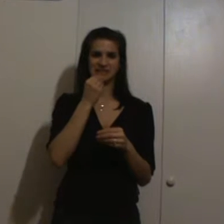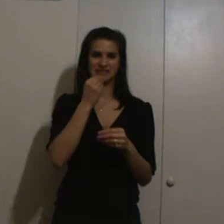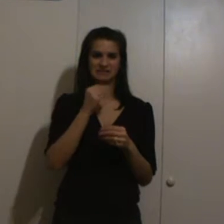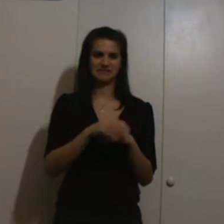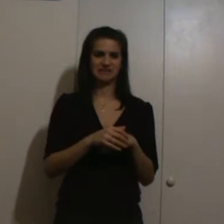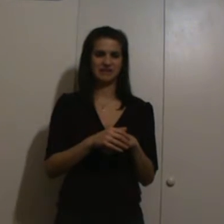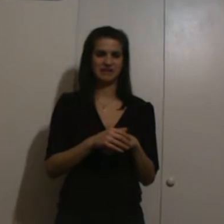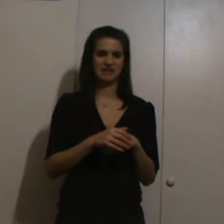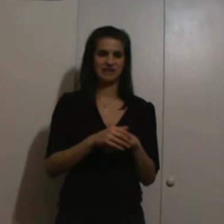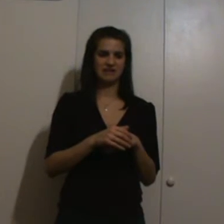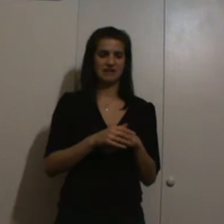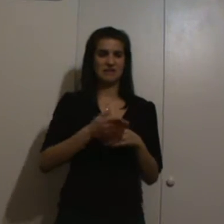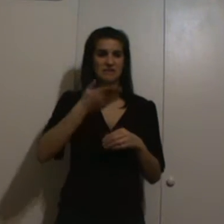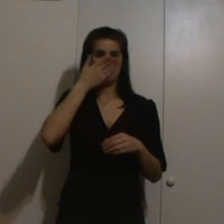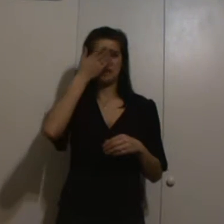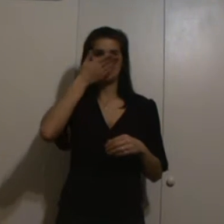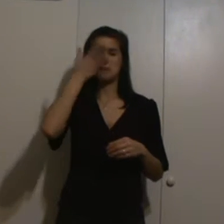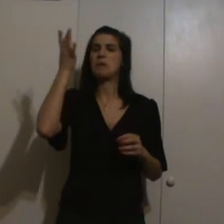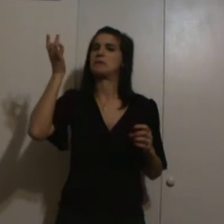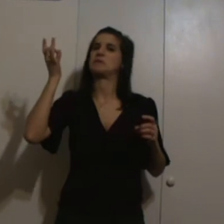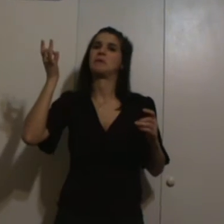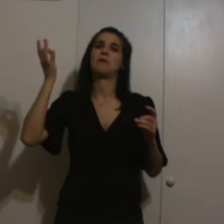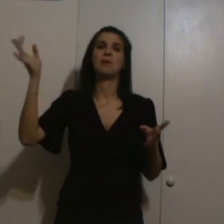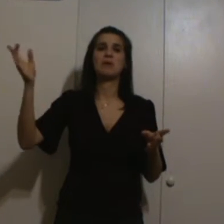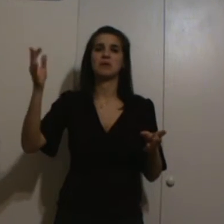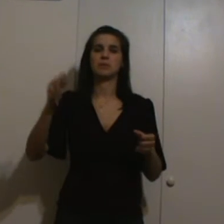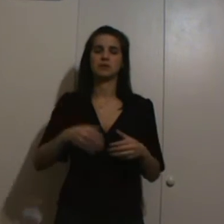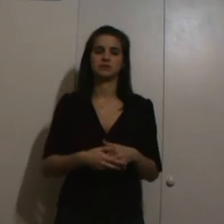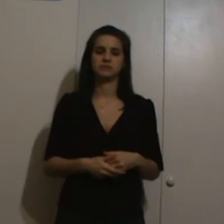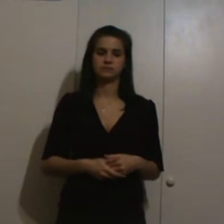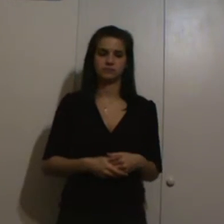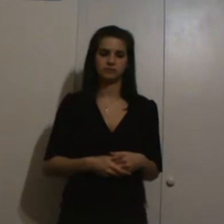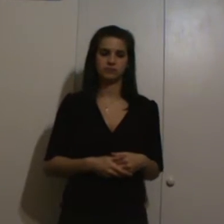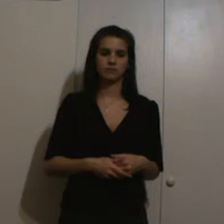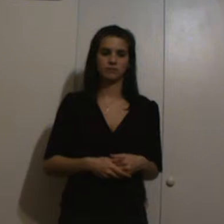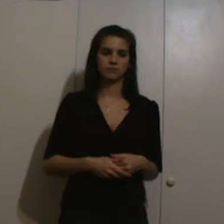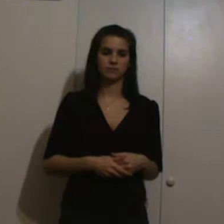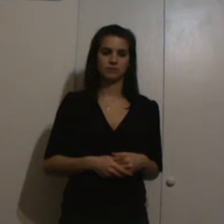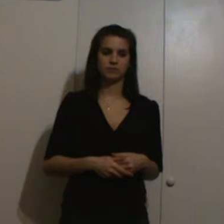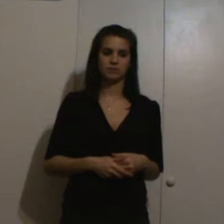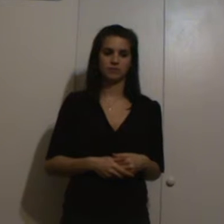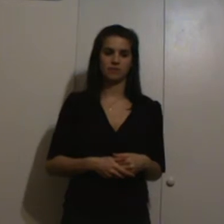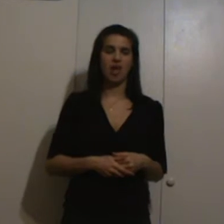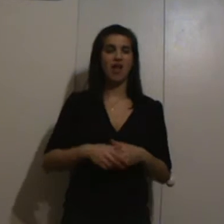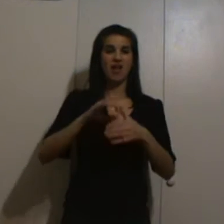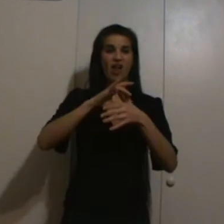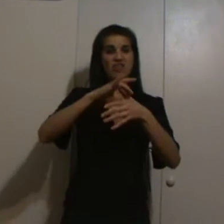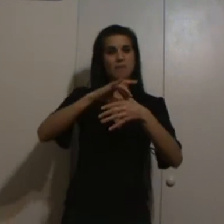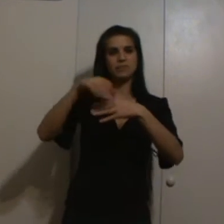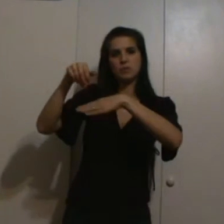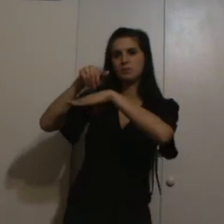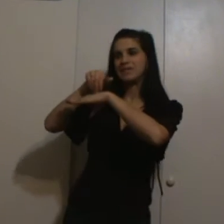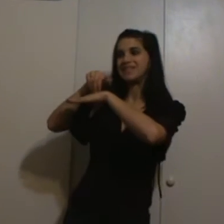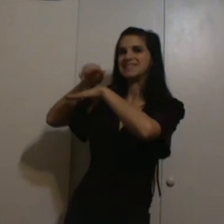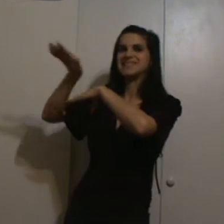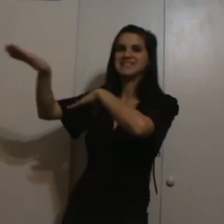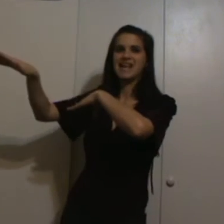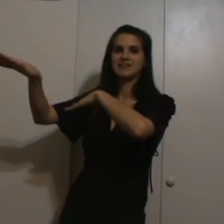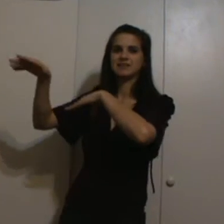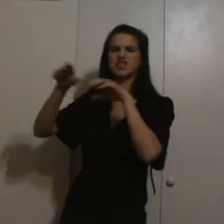any difference. There would come all the way back from Europe old sausage that had been rejected and that